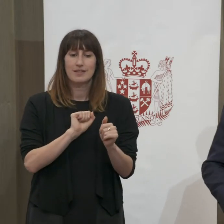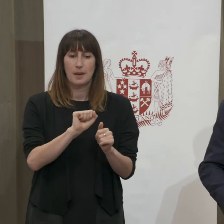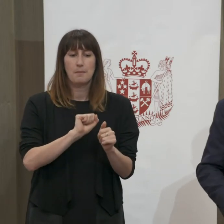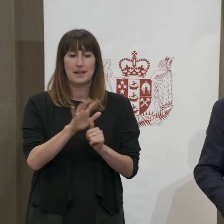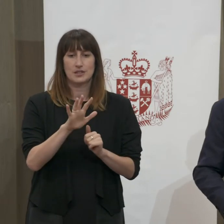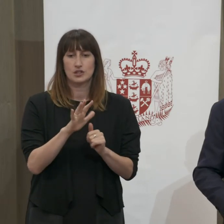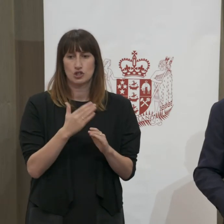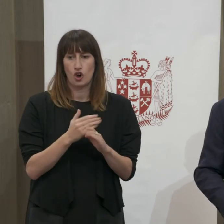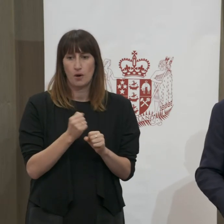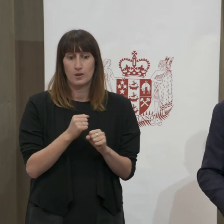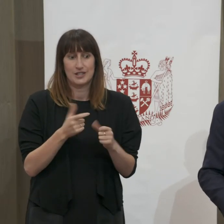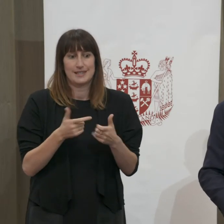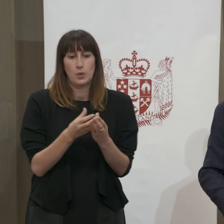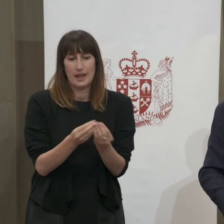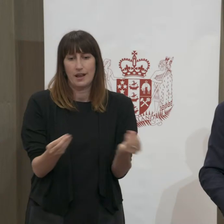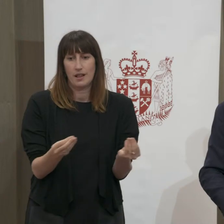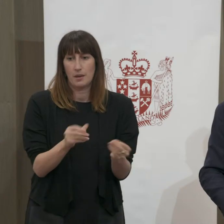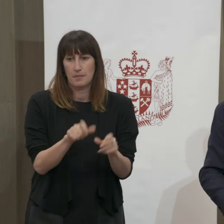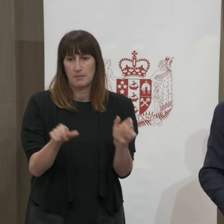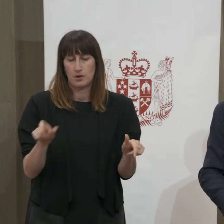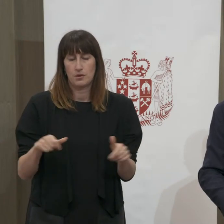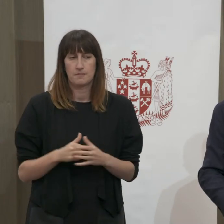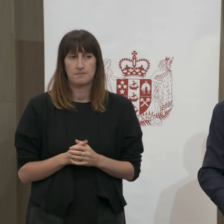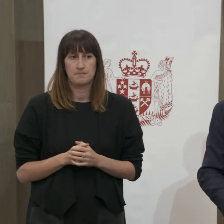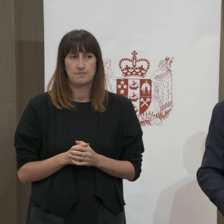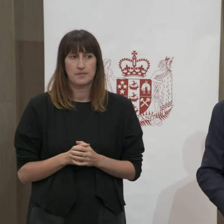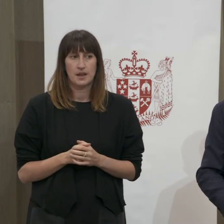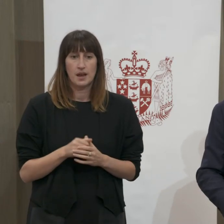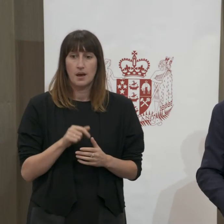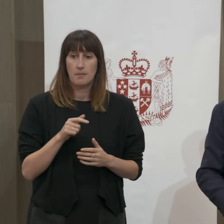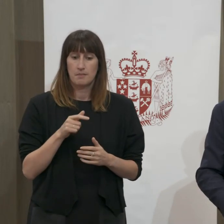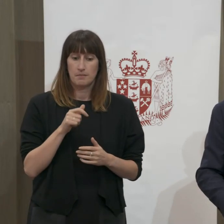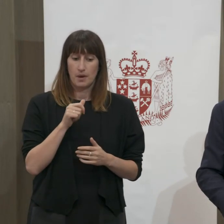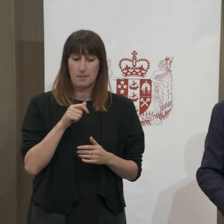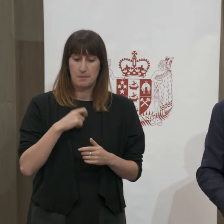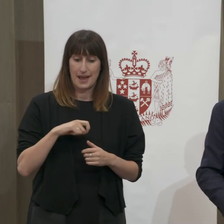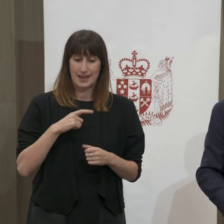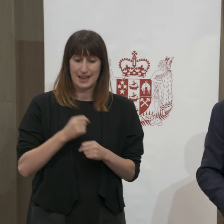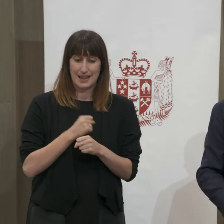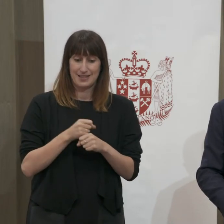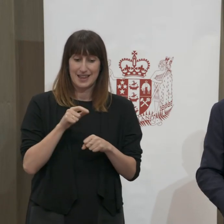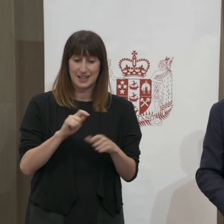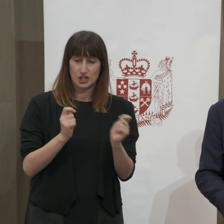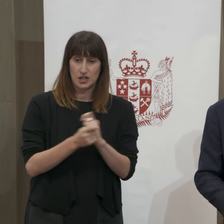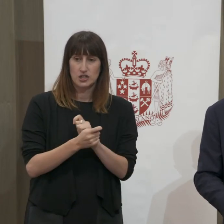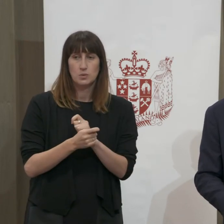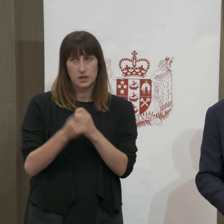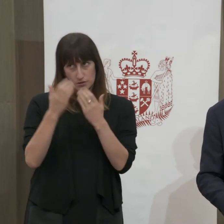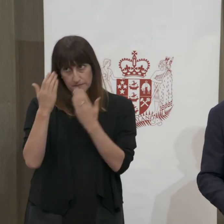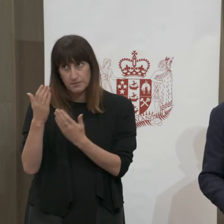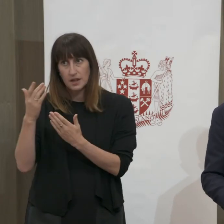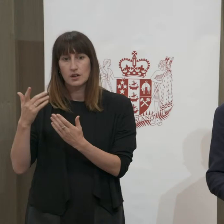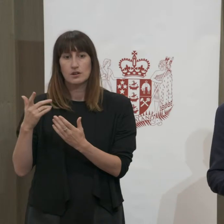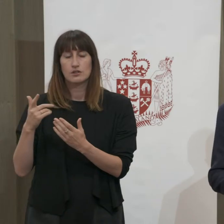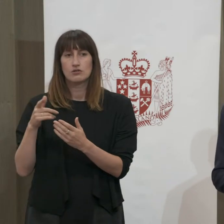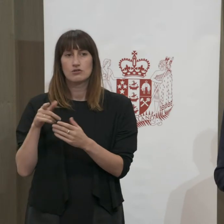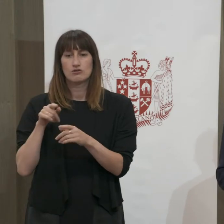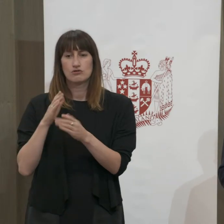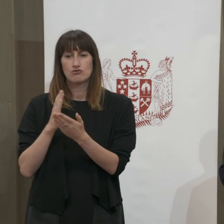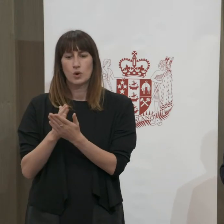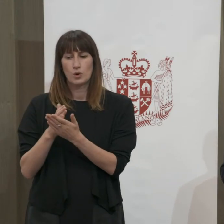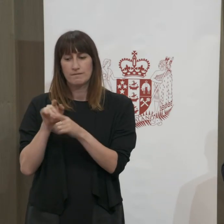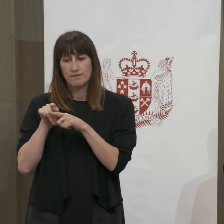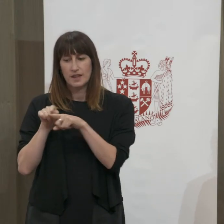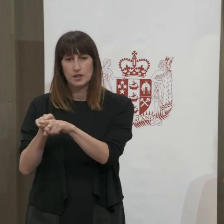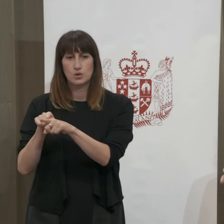And by making these changes, we can start giving true effect to tino rangatiratanga and our obligations under Te Tiriti o